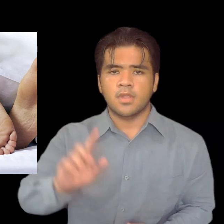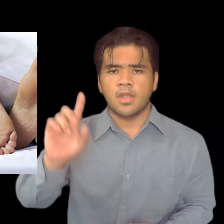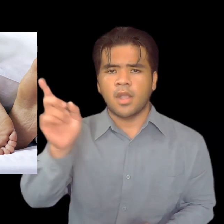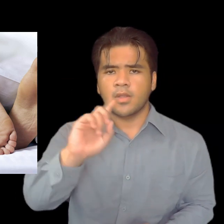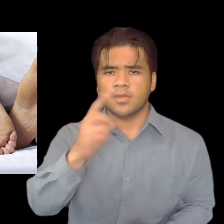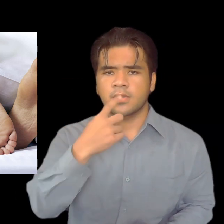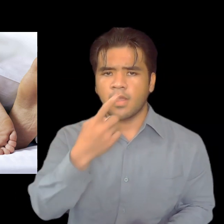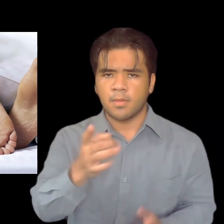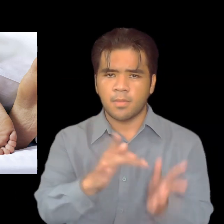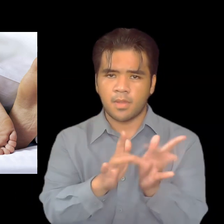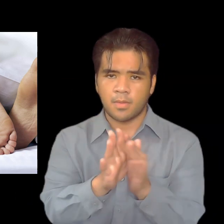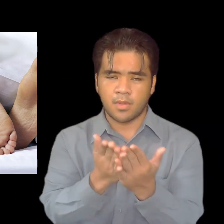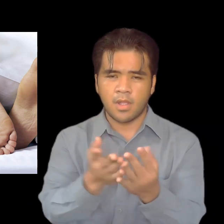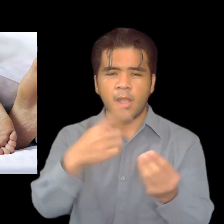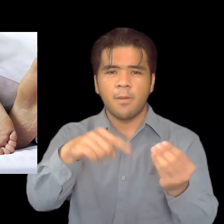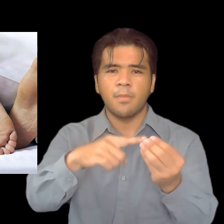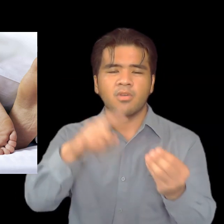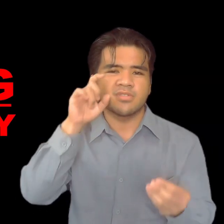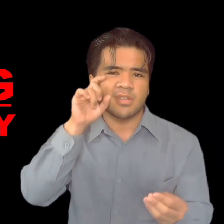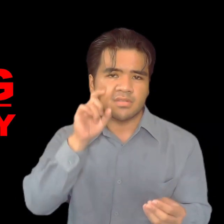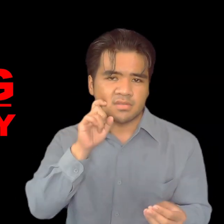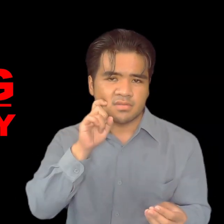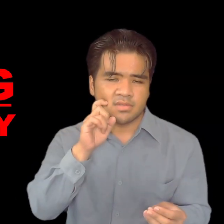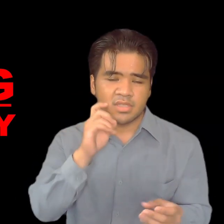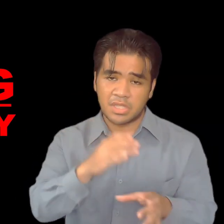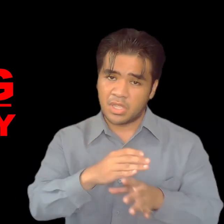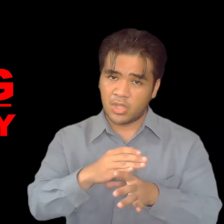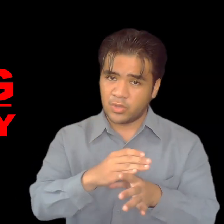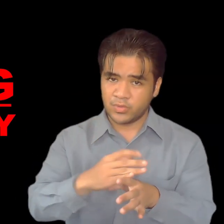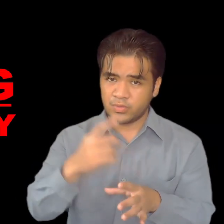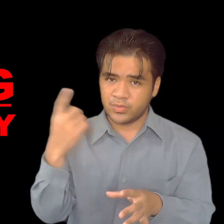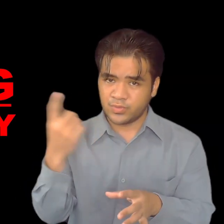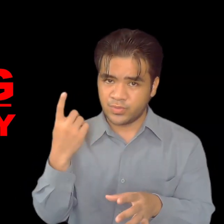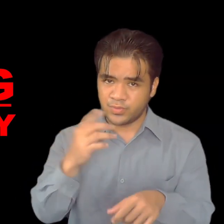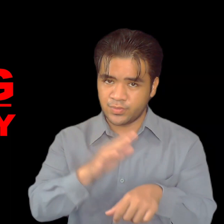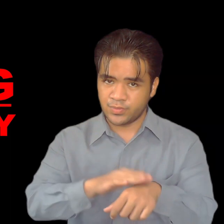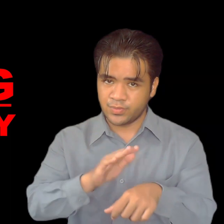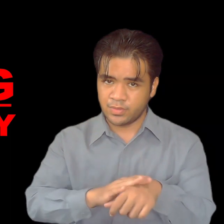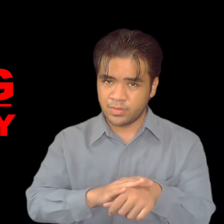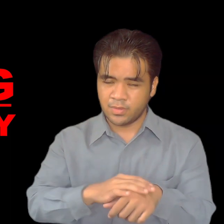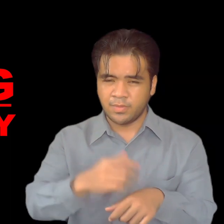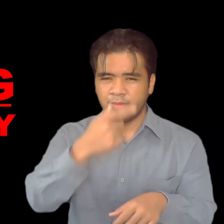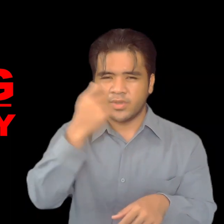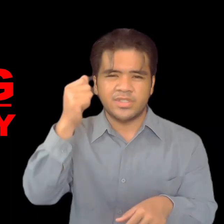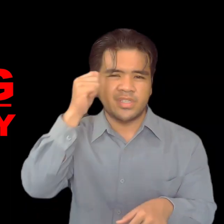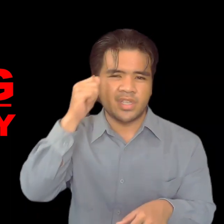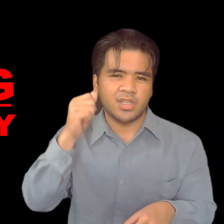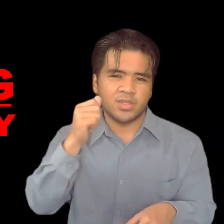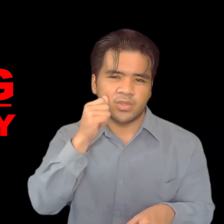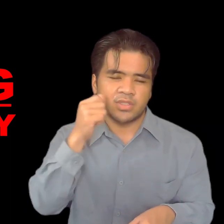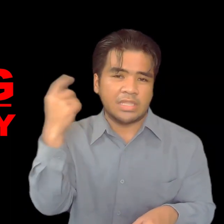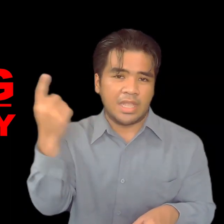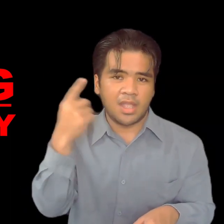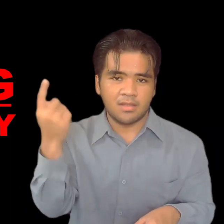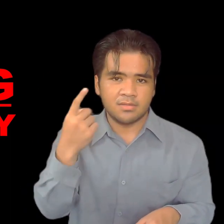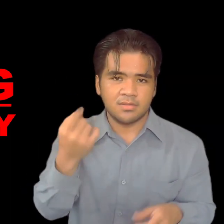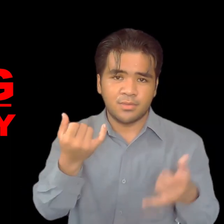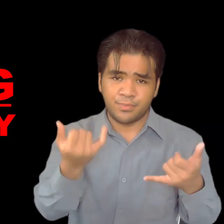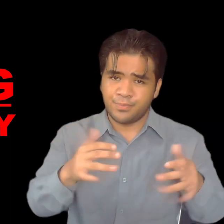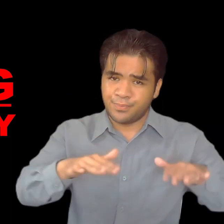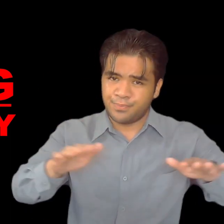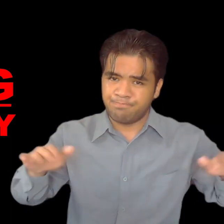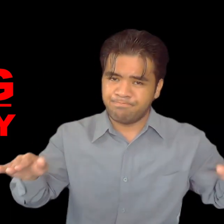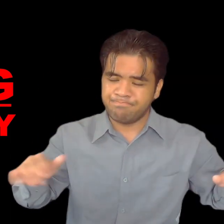What does the Bible say about sex? Just a disclaimer, my next topic is for adults only, so viewer discretion